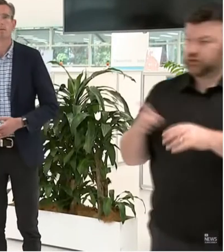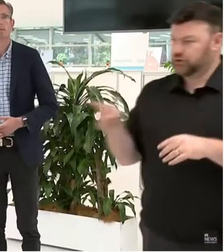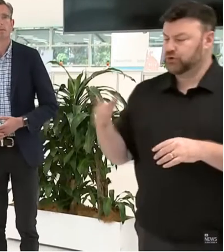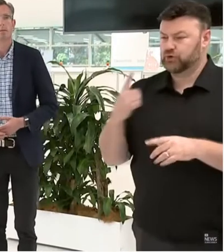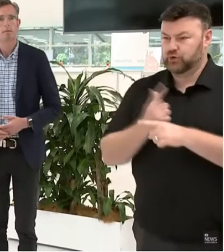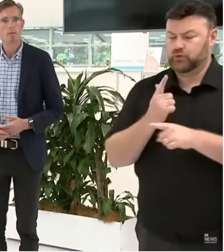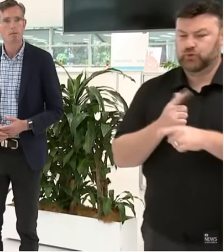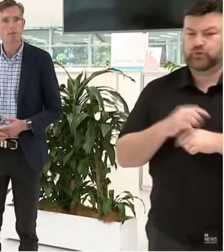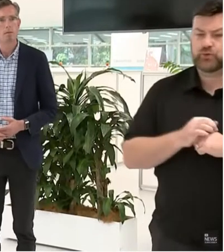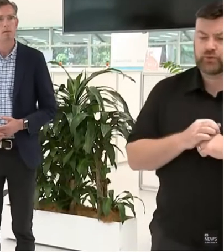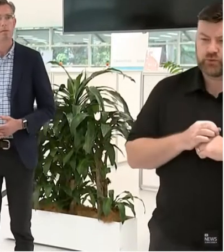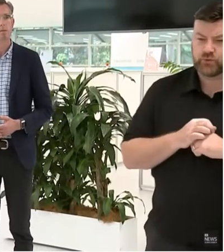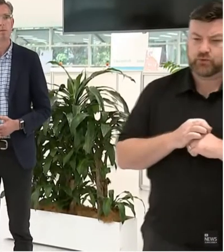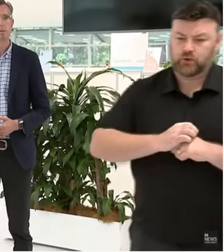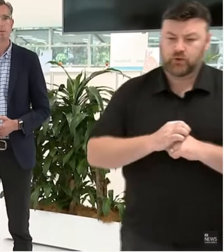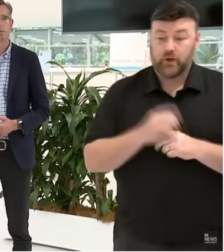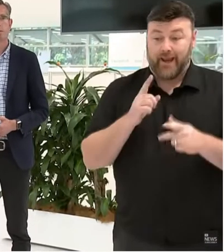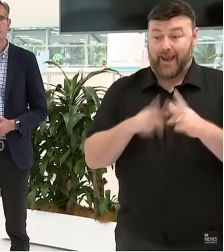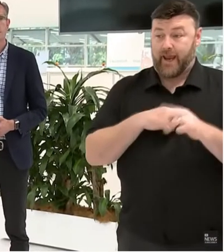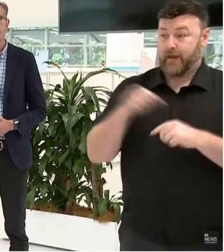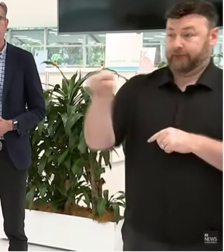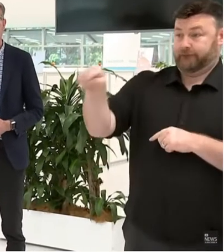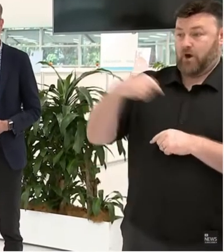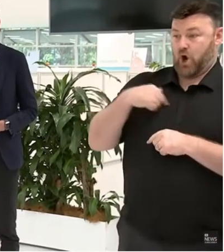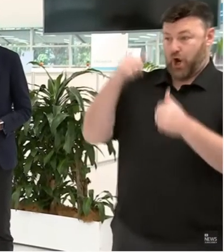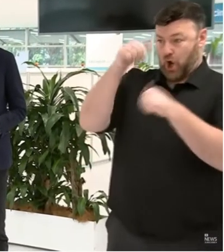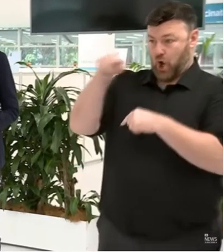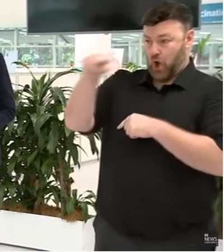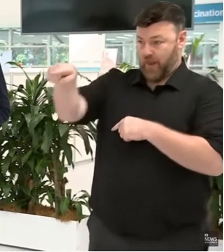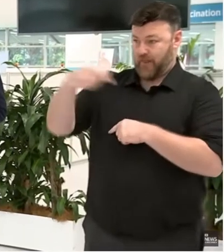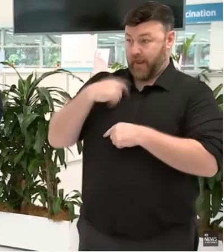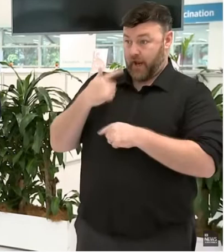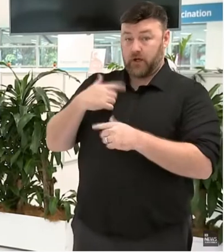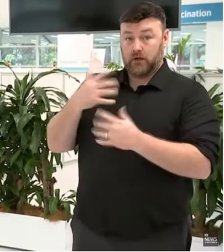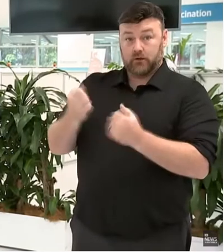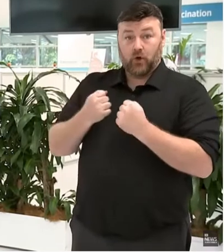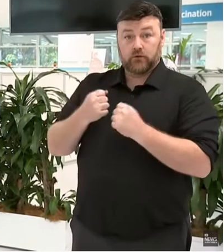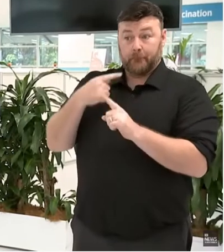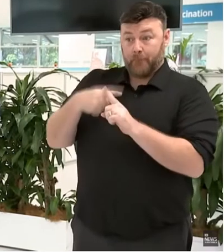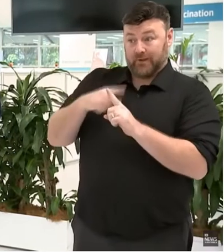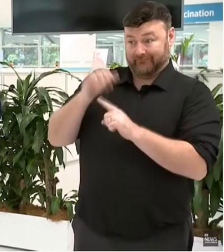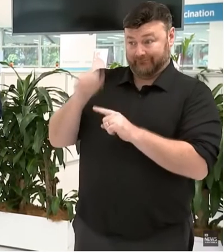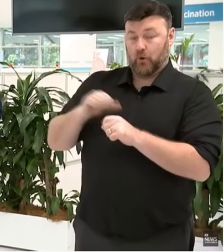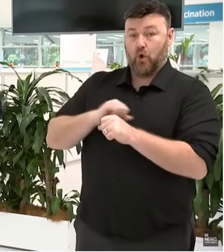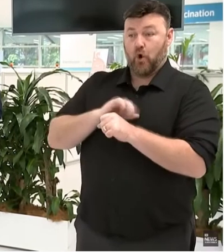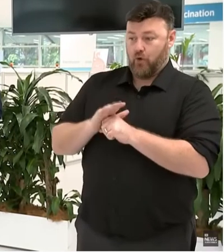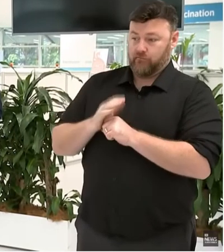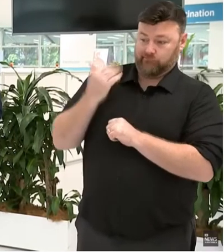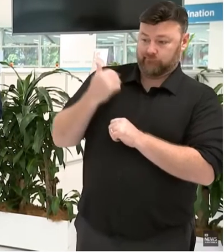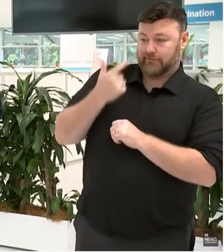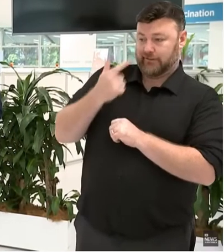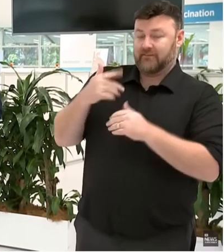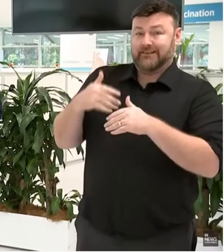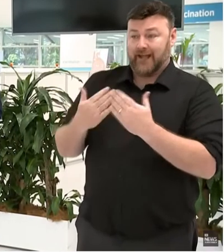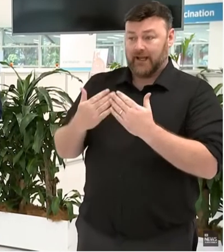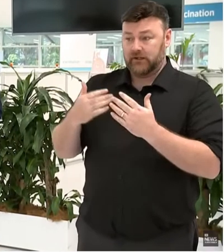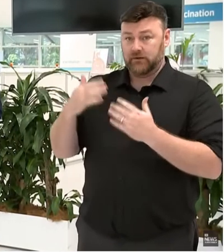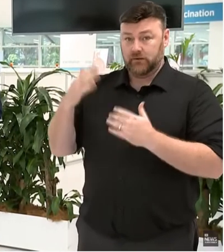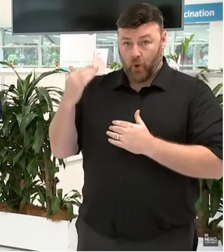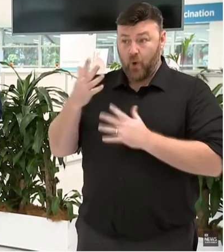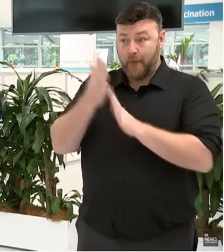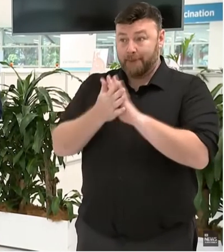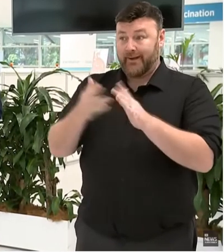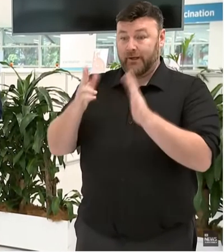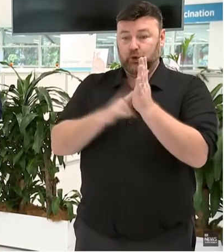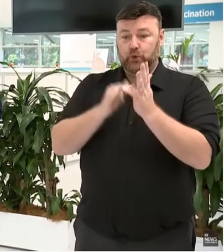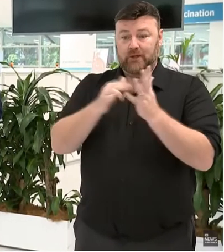someone we know tested positive 7 days ago, should they expect anything from New South Wales Health? Will they get any contact